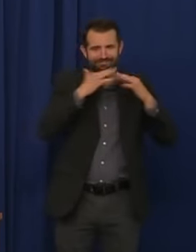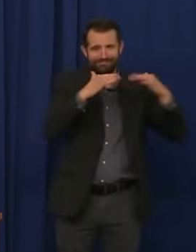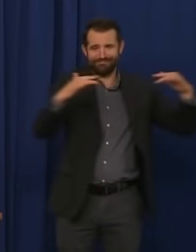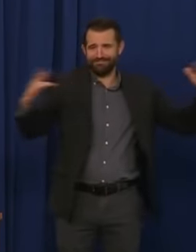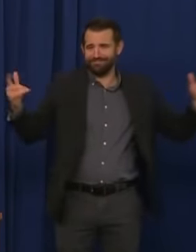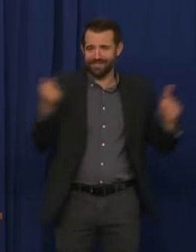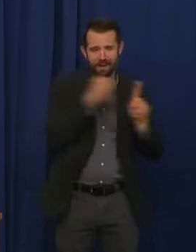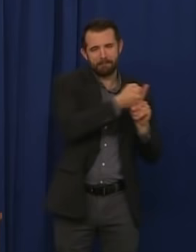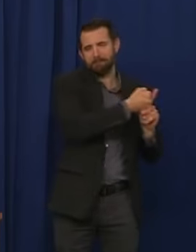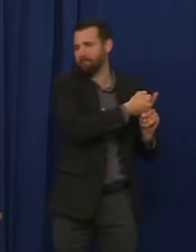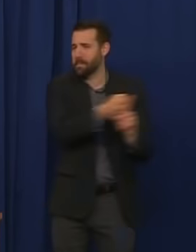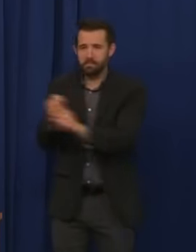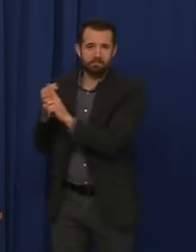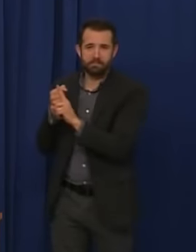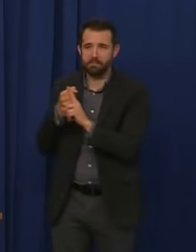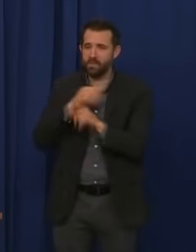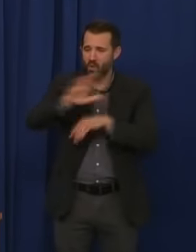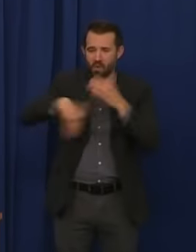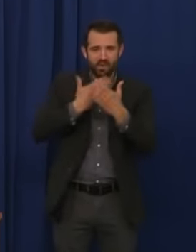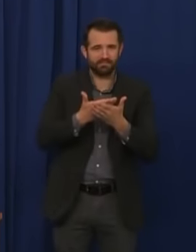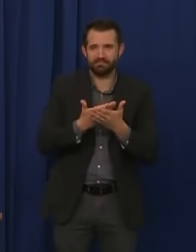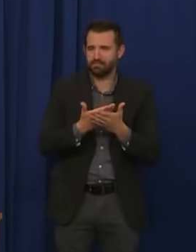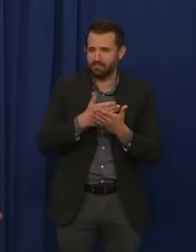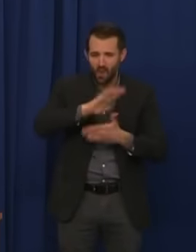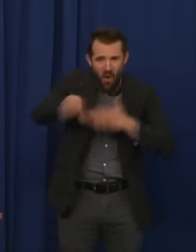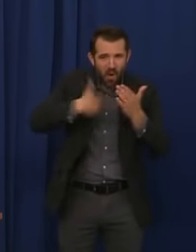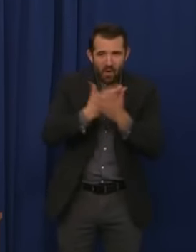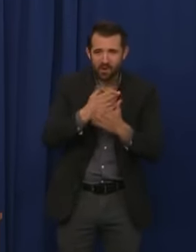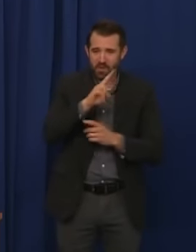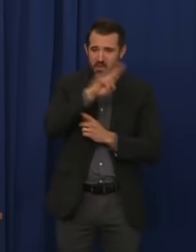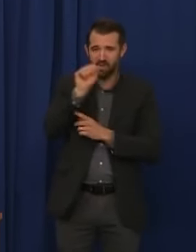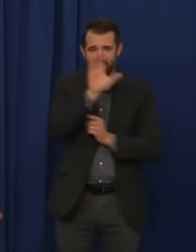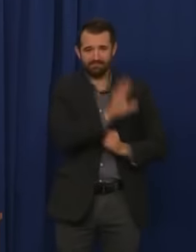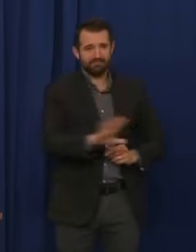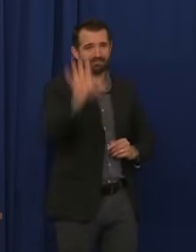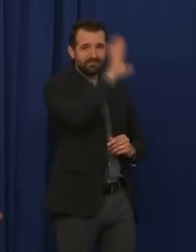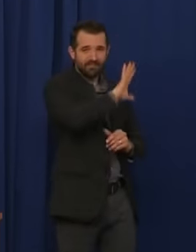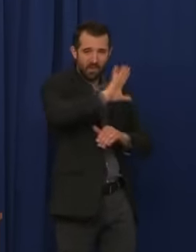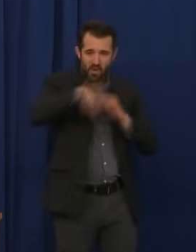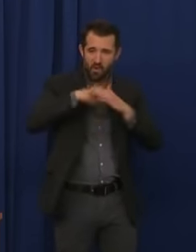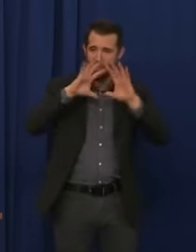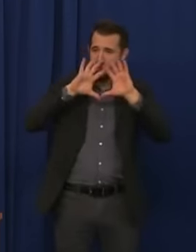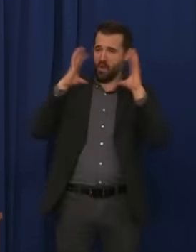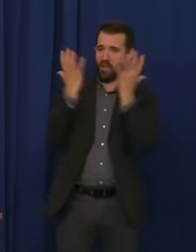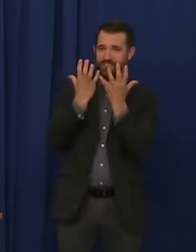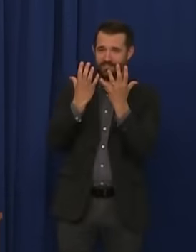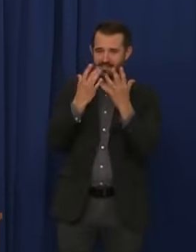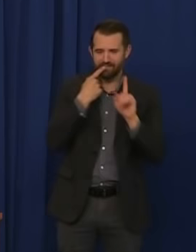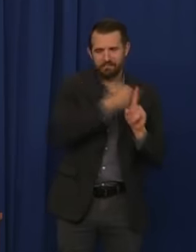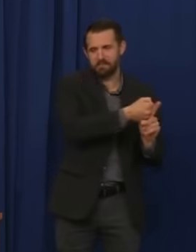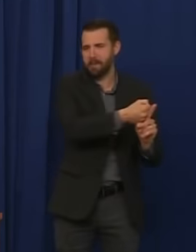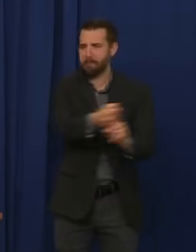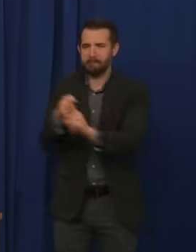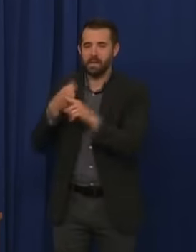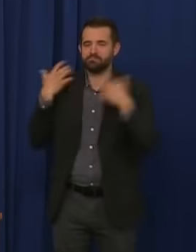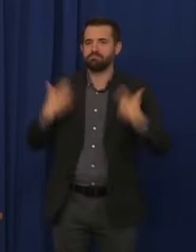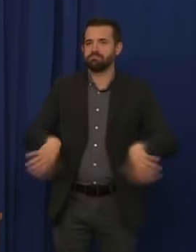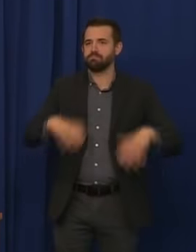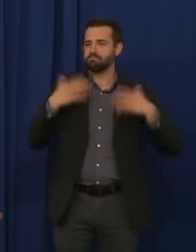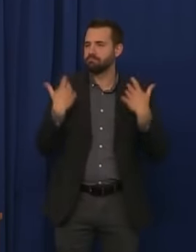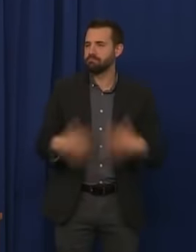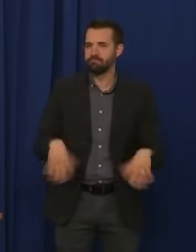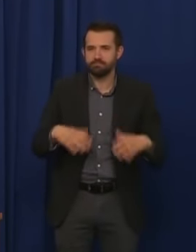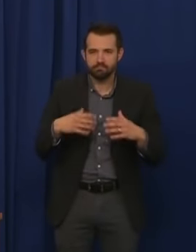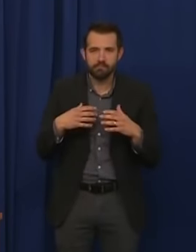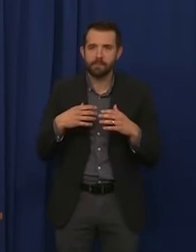state or county lines, no international boundaries. It does not care how big or small your bank account